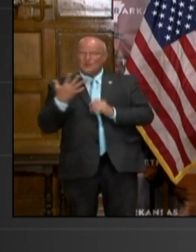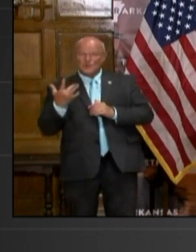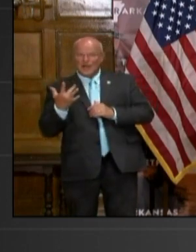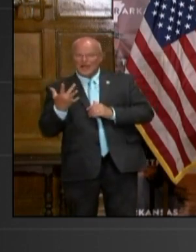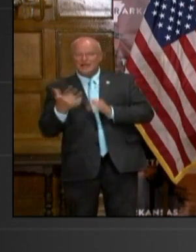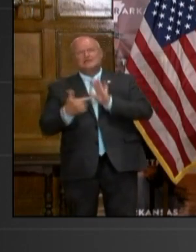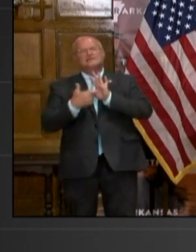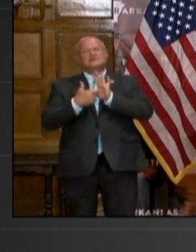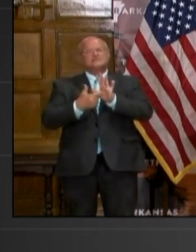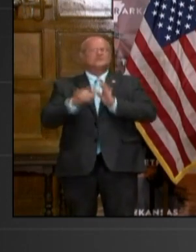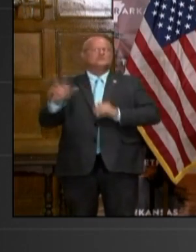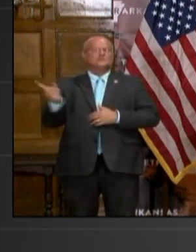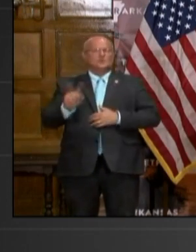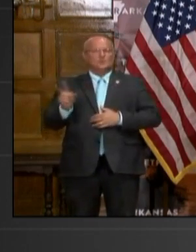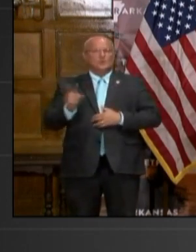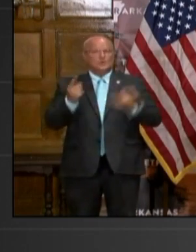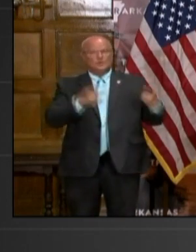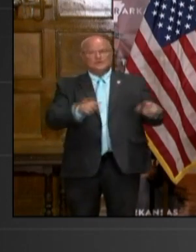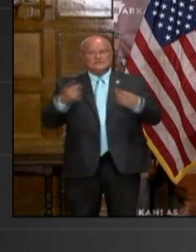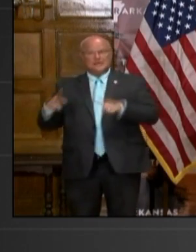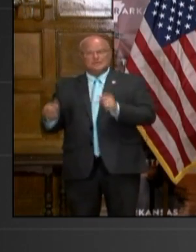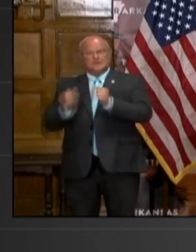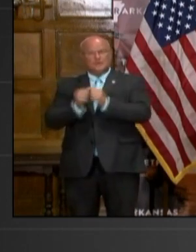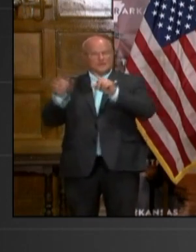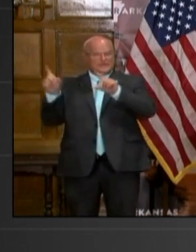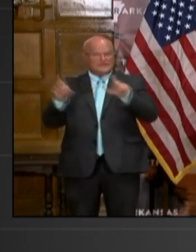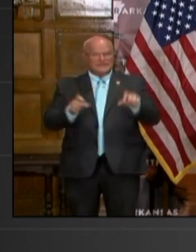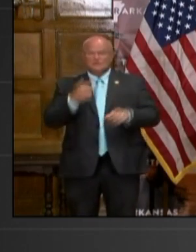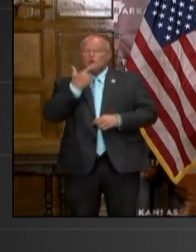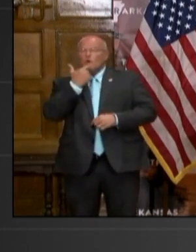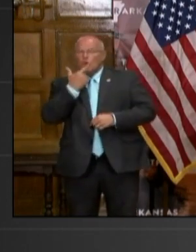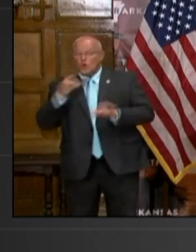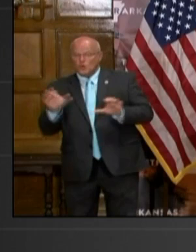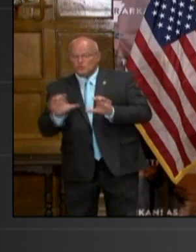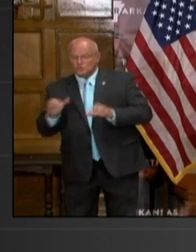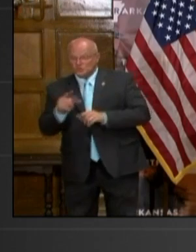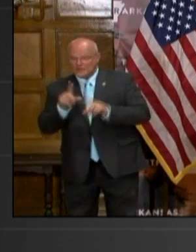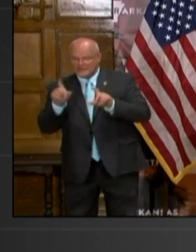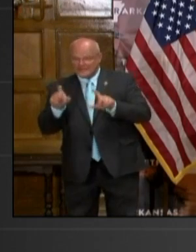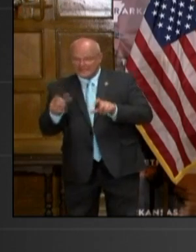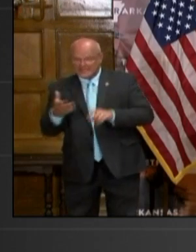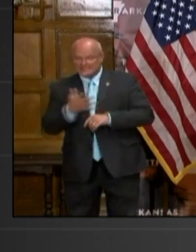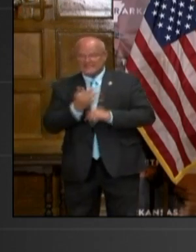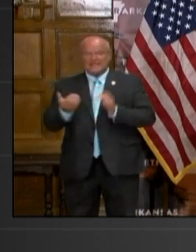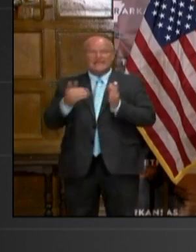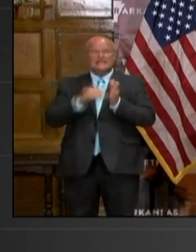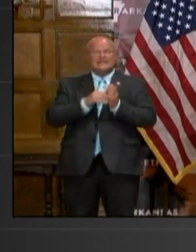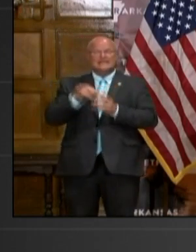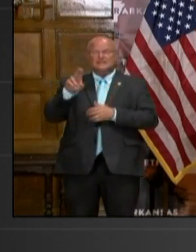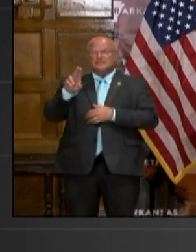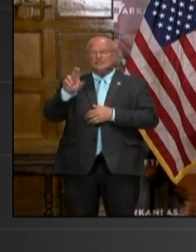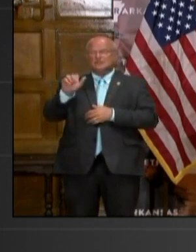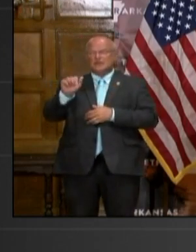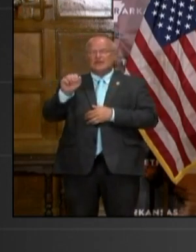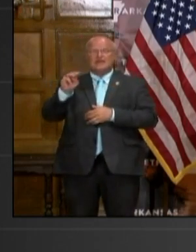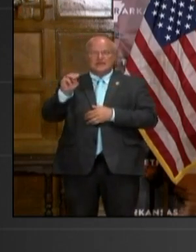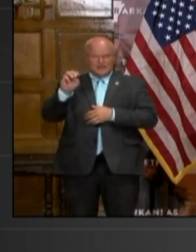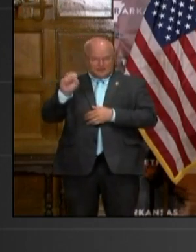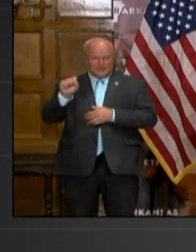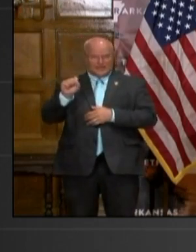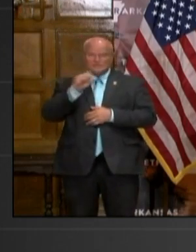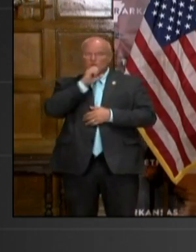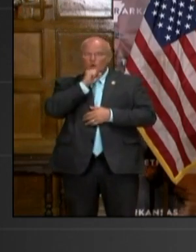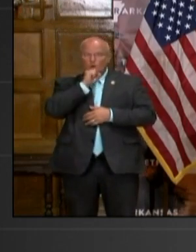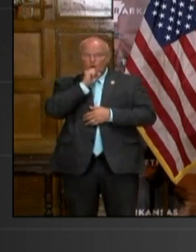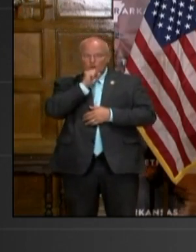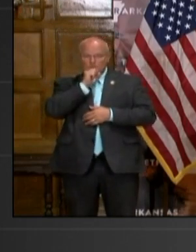it shows what's happening with our test, who's doing the test out there. And again, UAMS is the